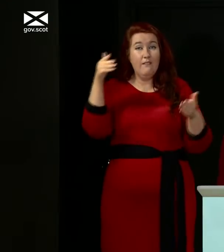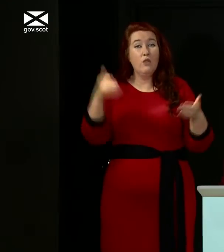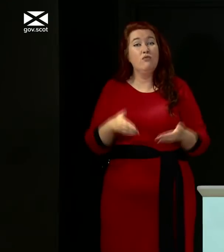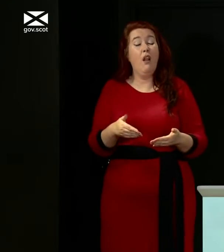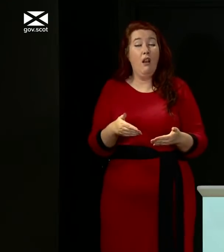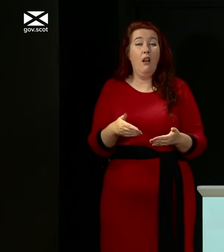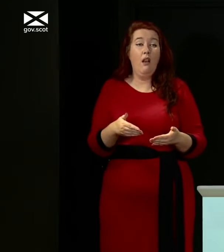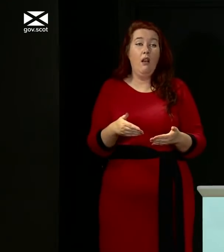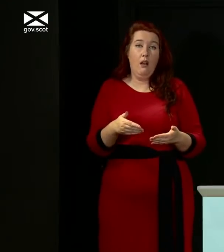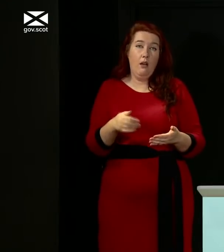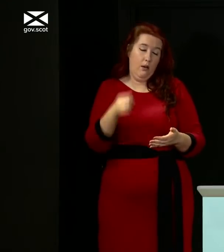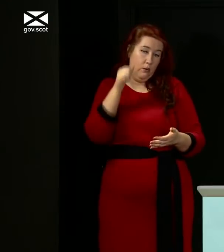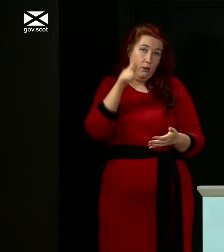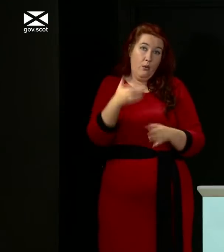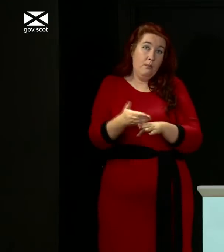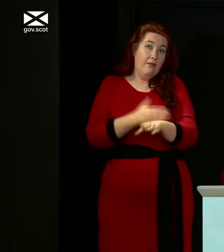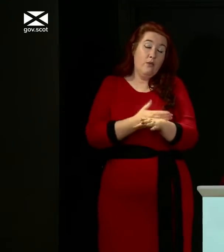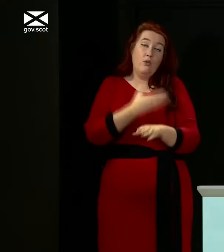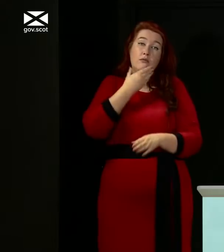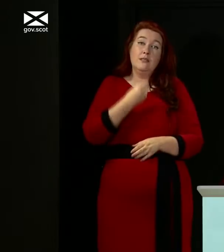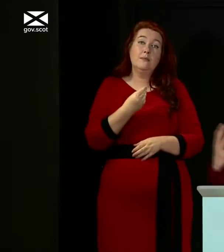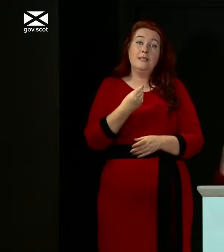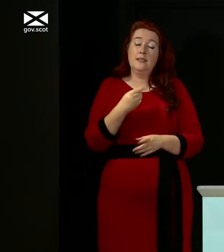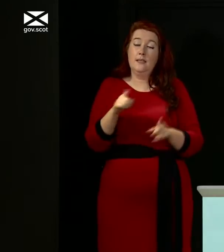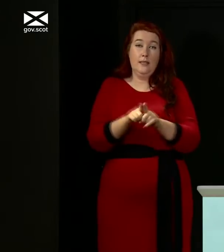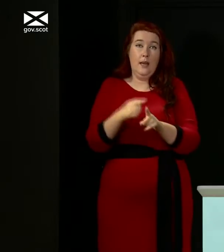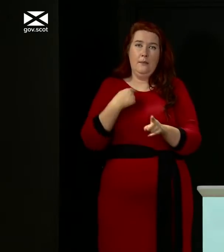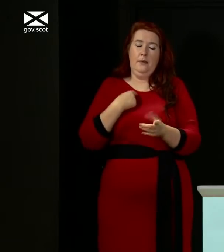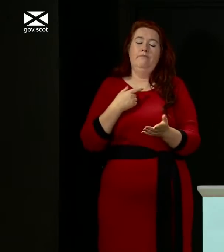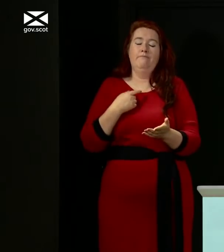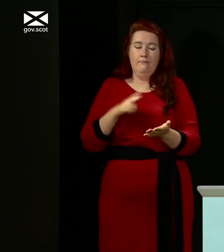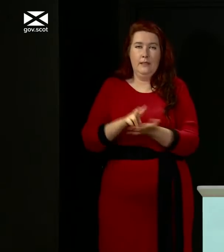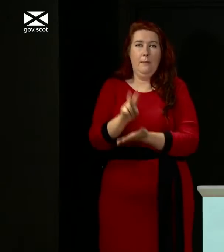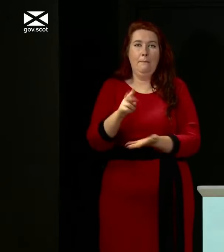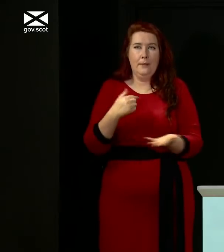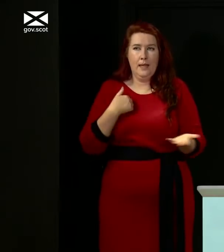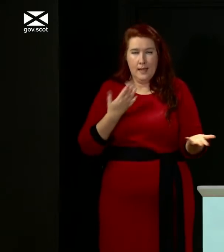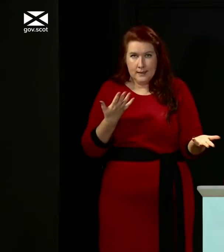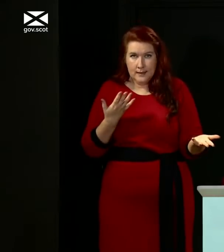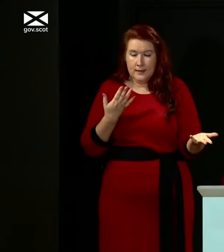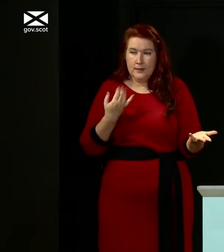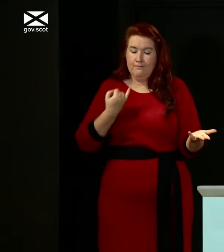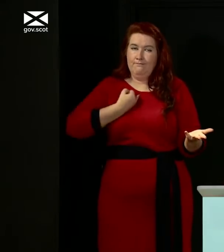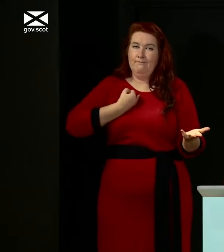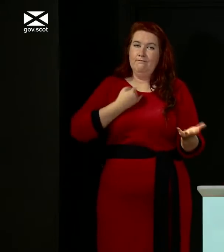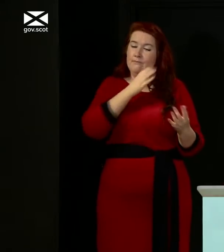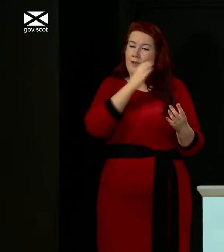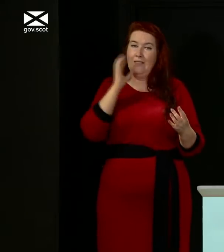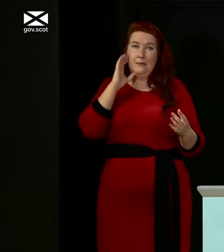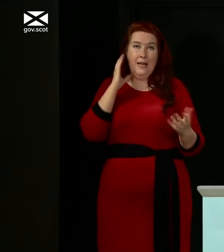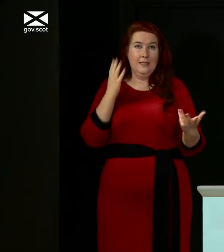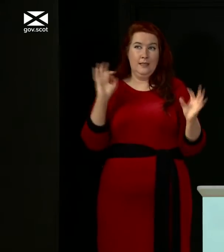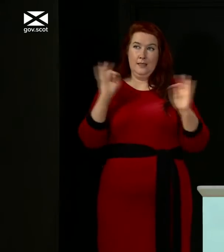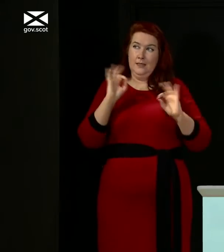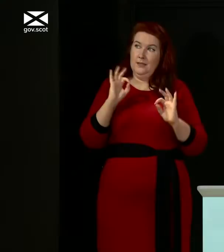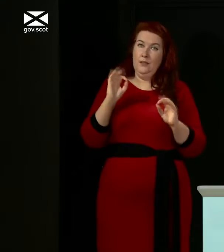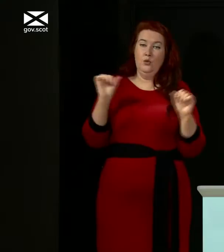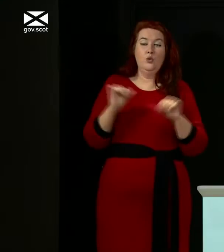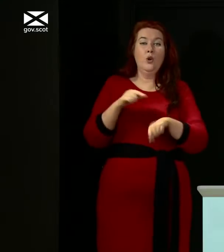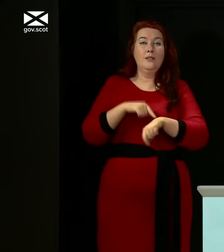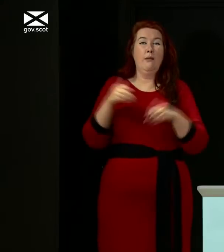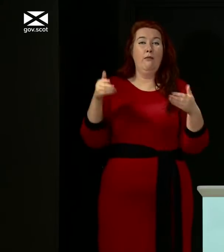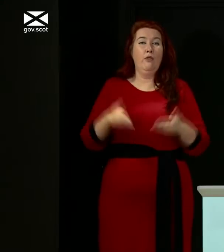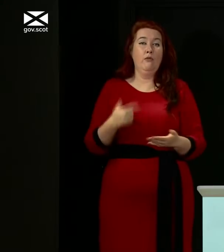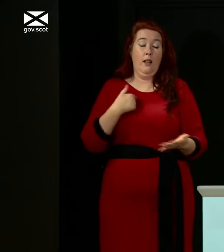as you know, before Christmas, I had my own momentary lapse of, not wearing a face mask for a very short period of time at a